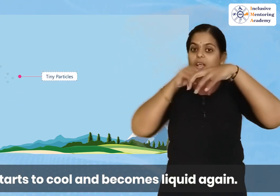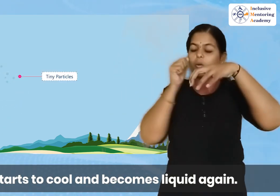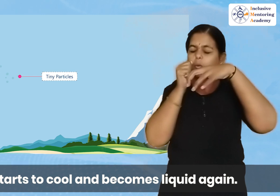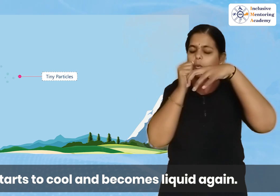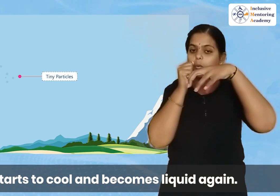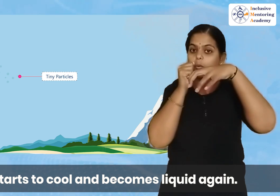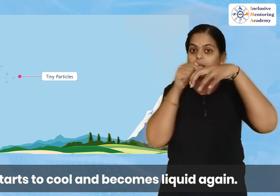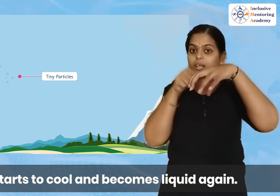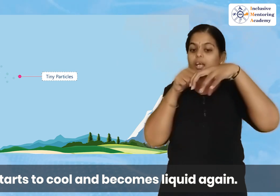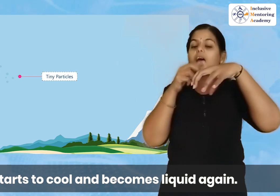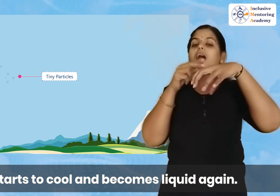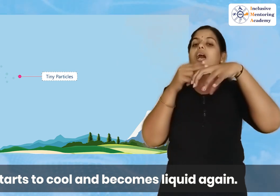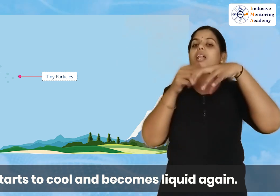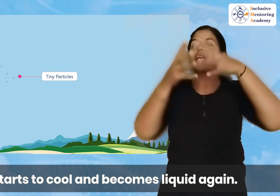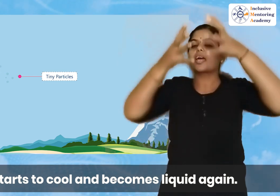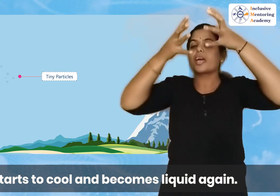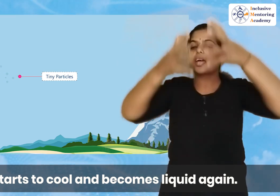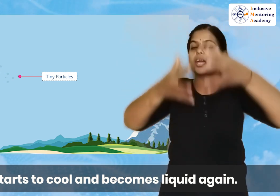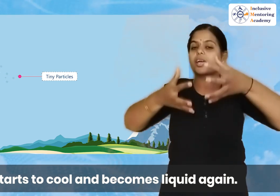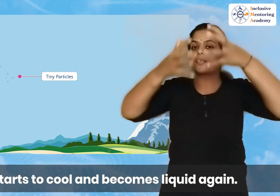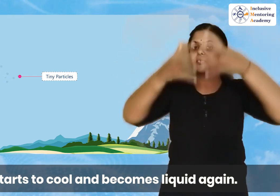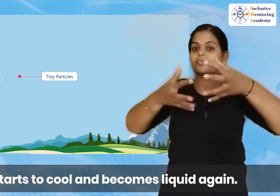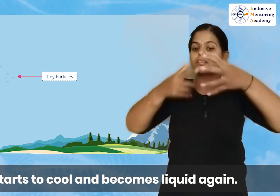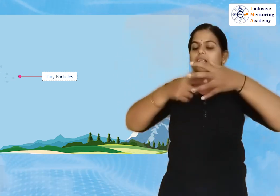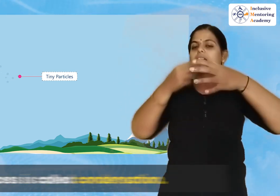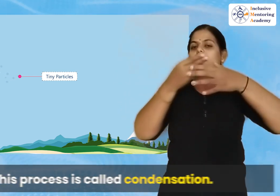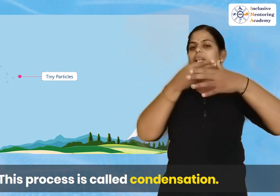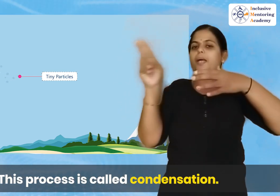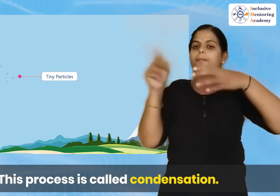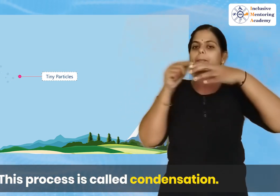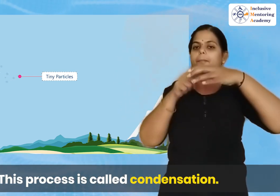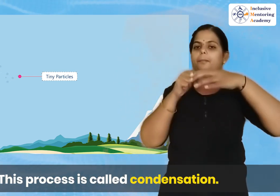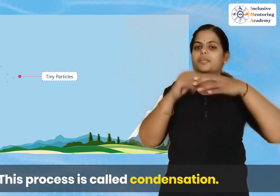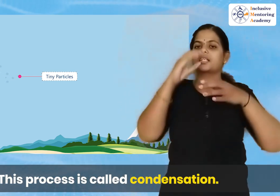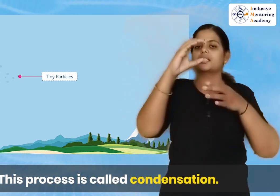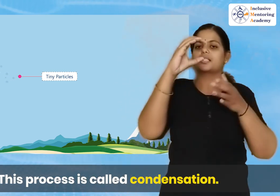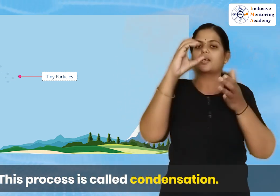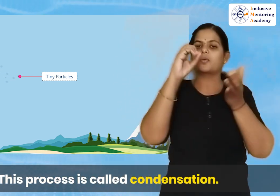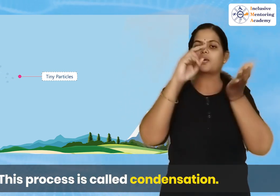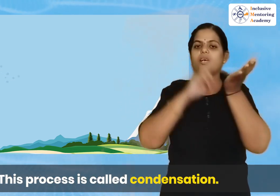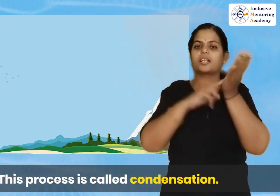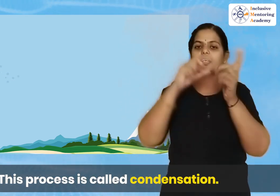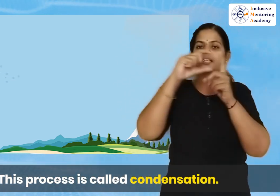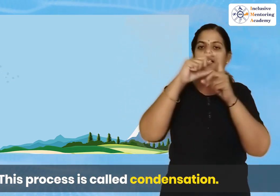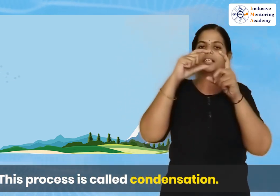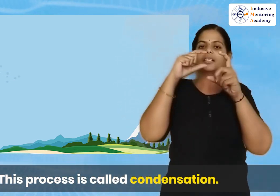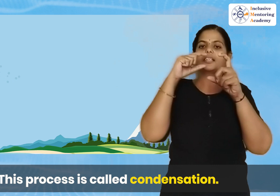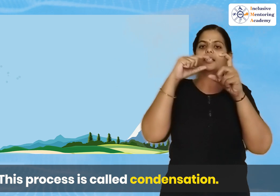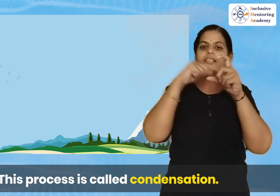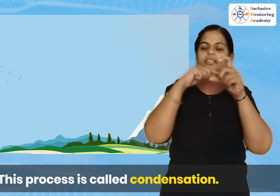to cool and becomes liquid again. This process is called condensation.